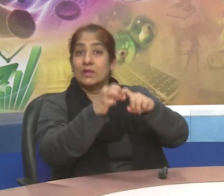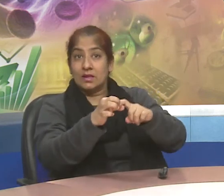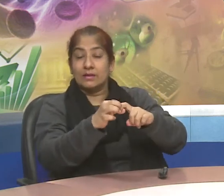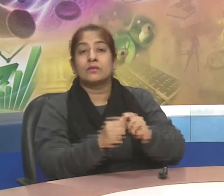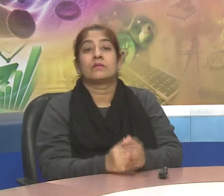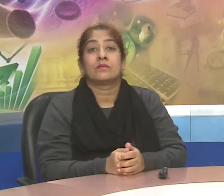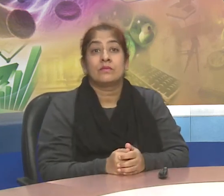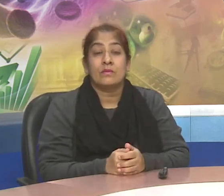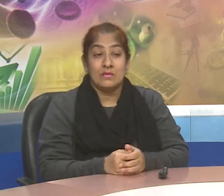Question 22.